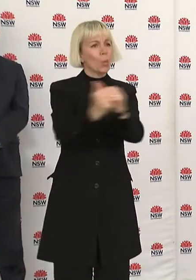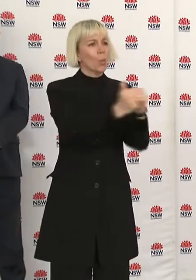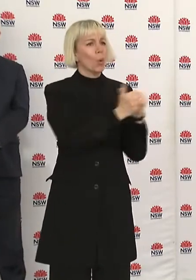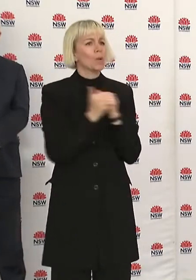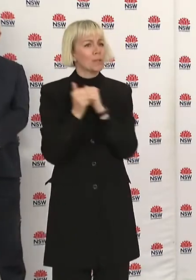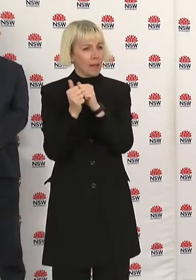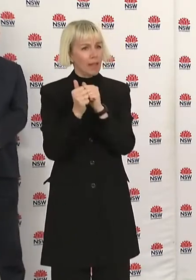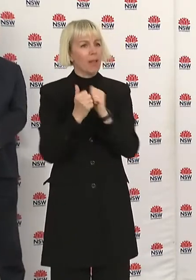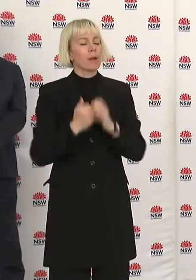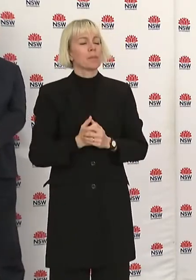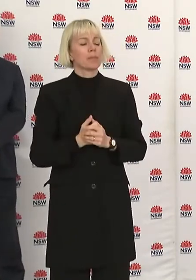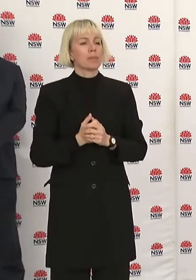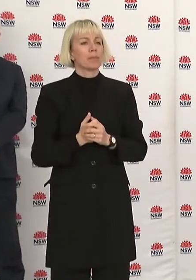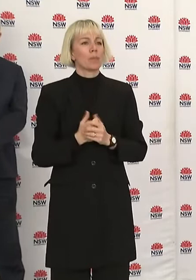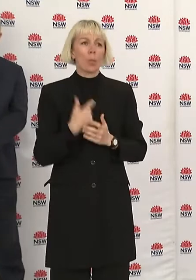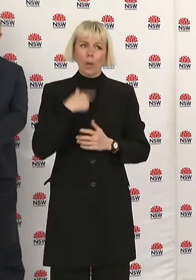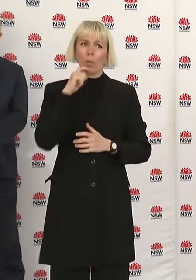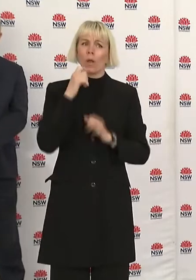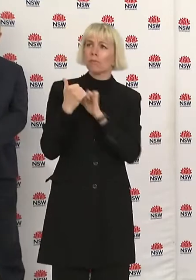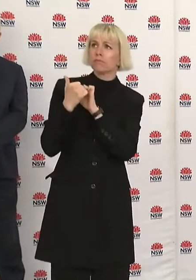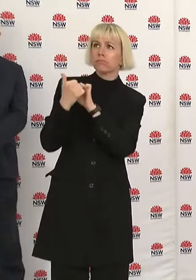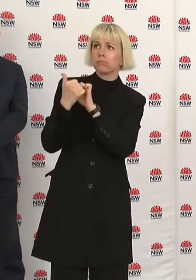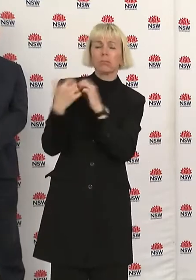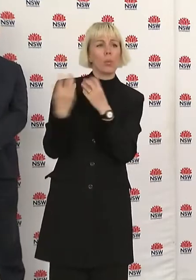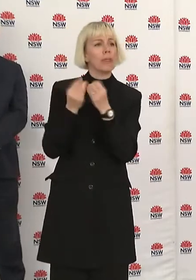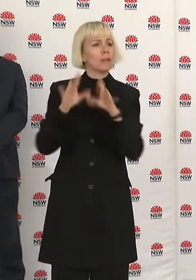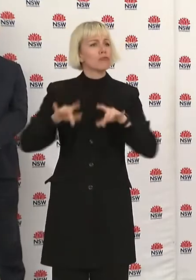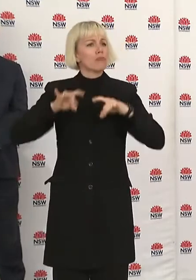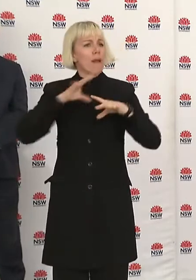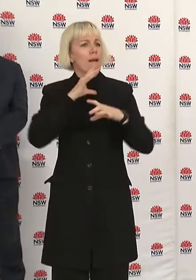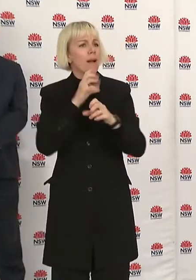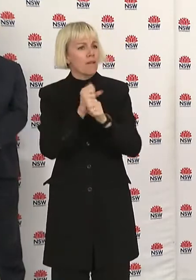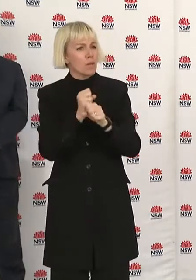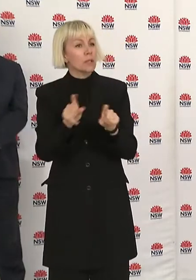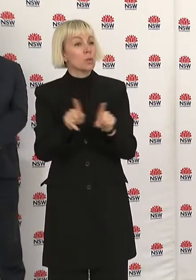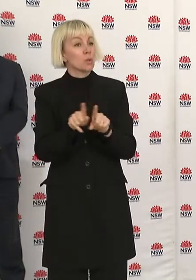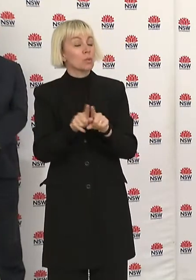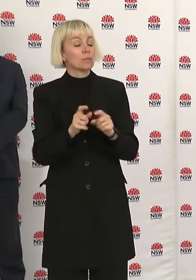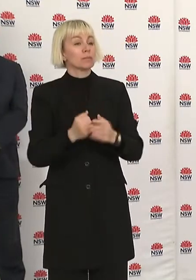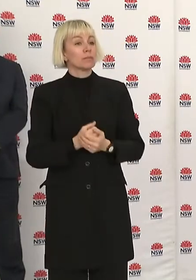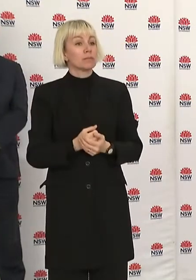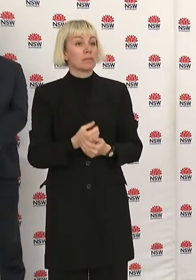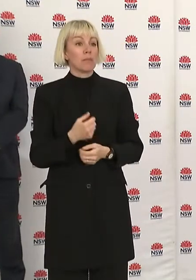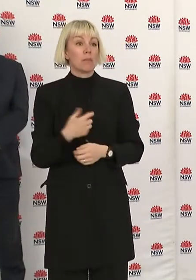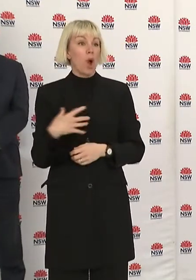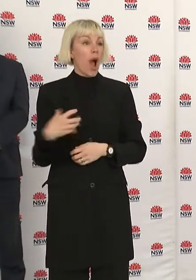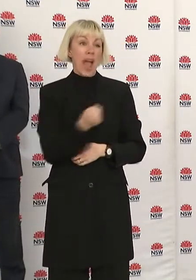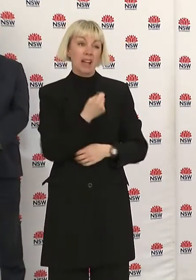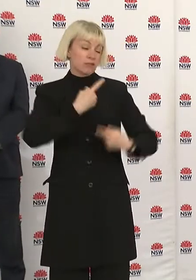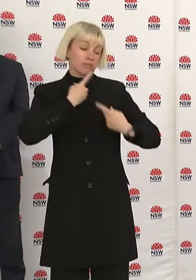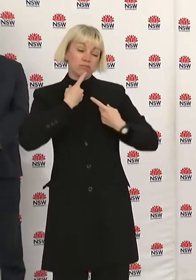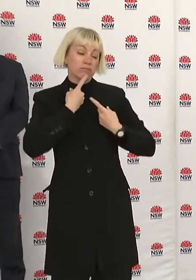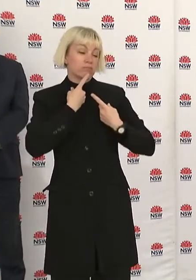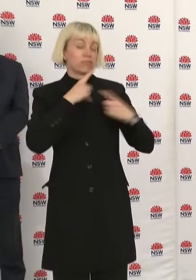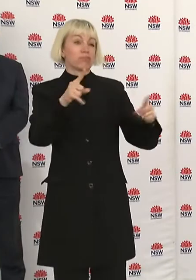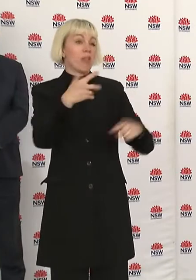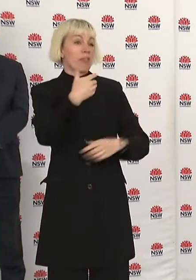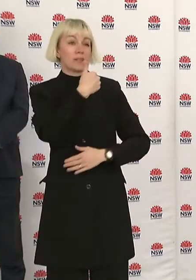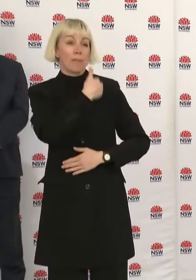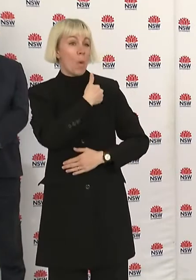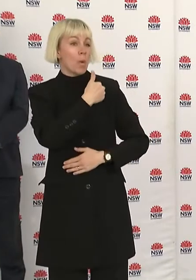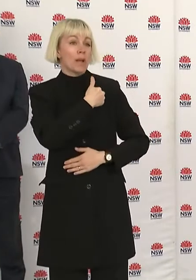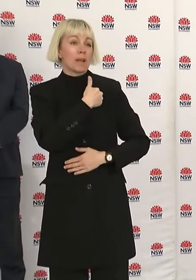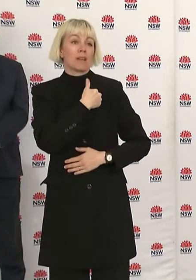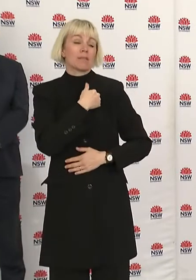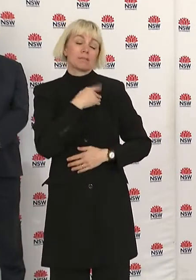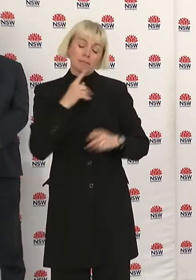to work cooperatively with the federal government. But it was my obligation to provide that advice to the public as soon as we received that advice from Dr.